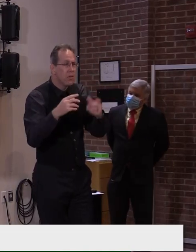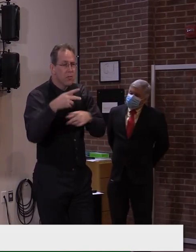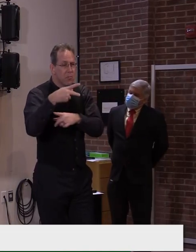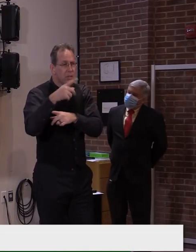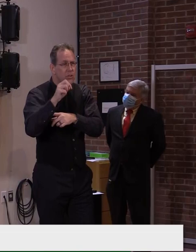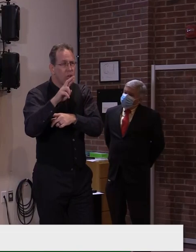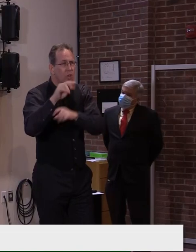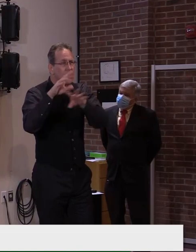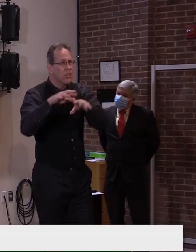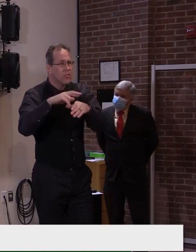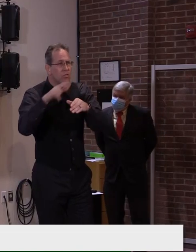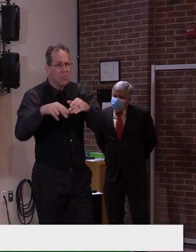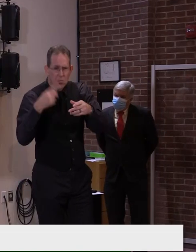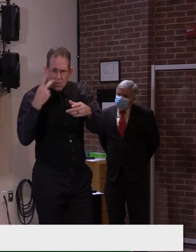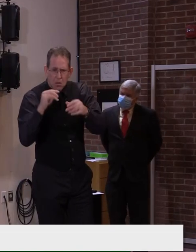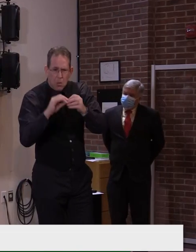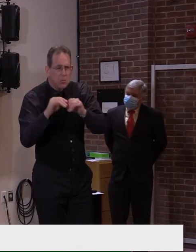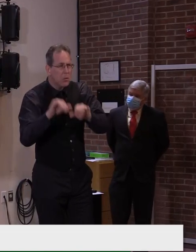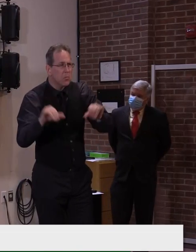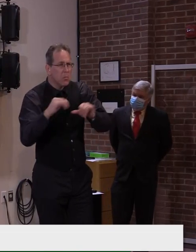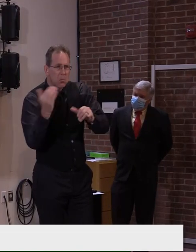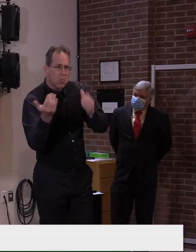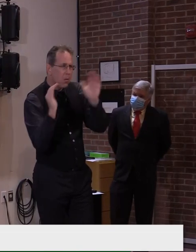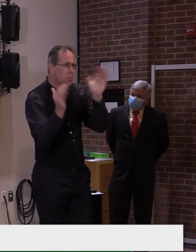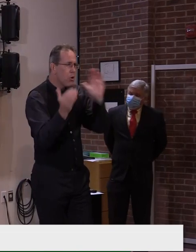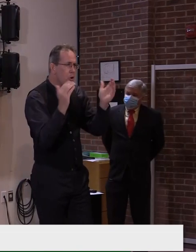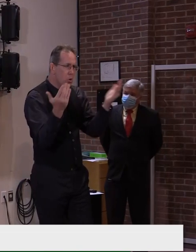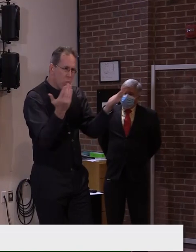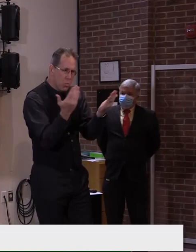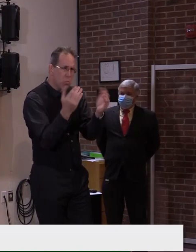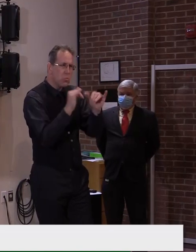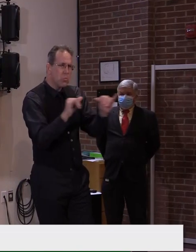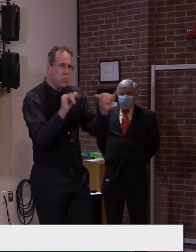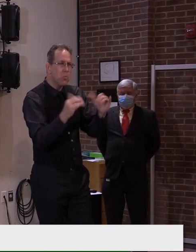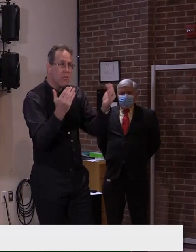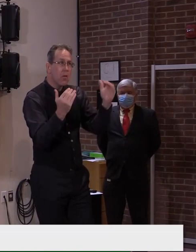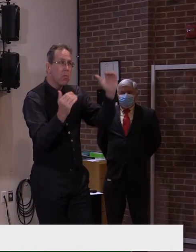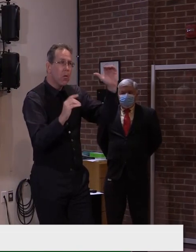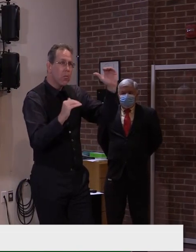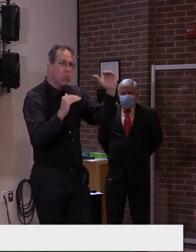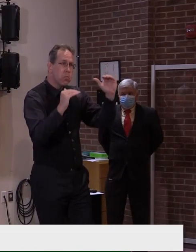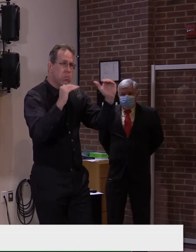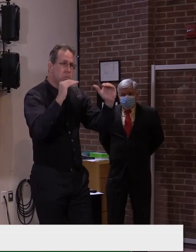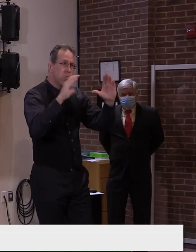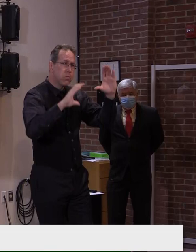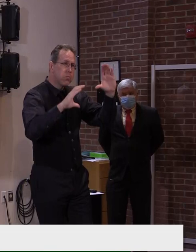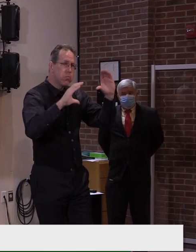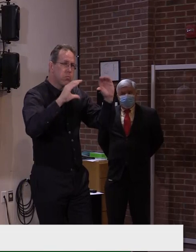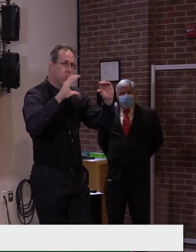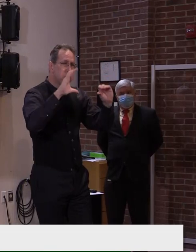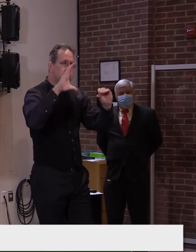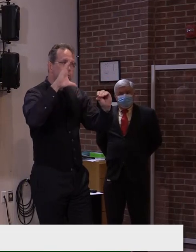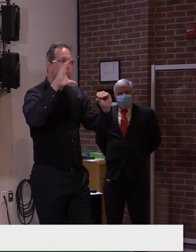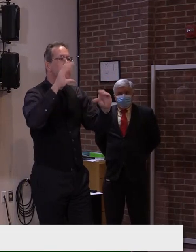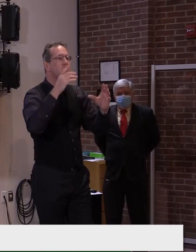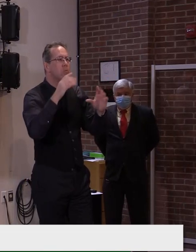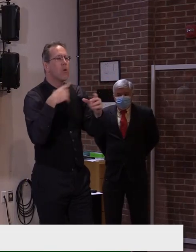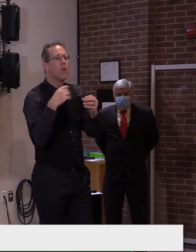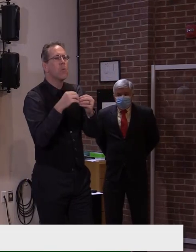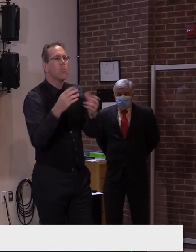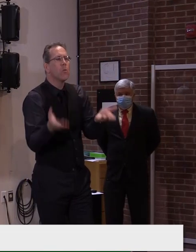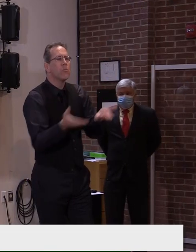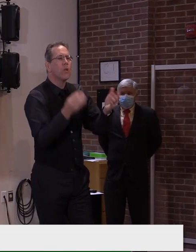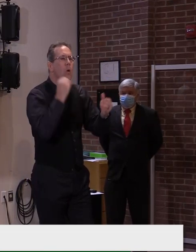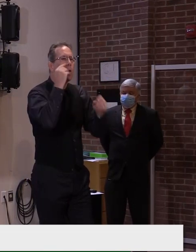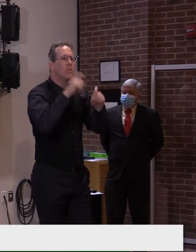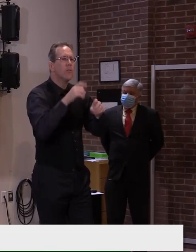be probably over these next weeks, with more and more antigen testing being done, less emphasis on what is